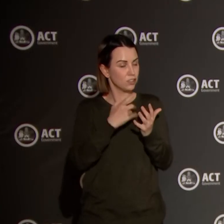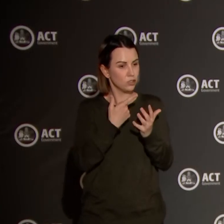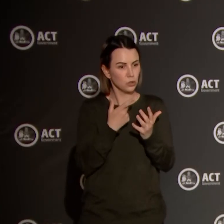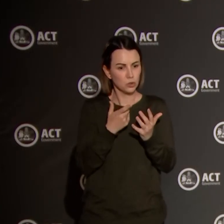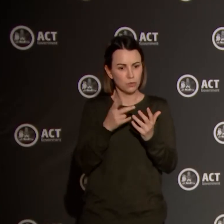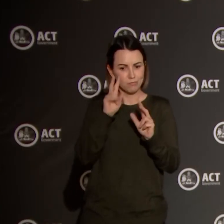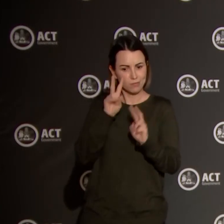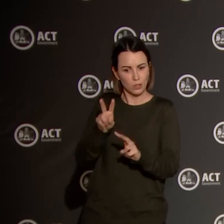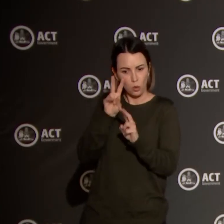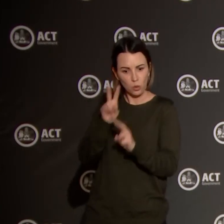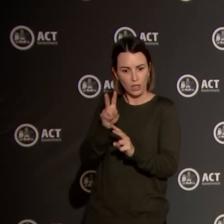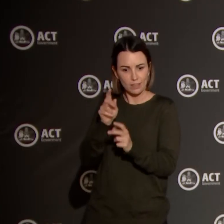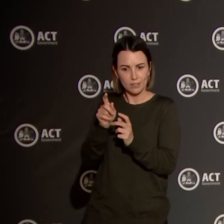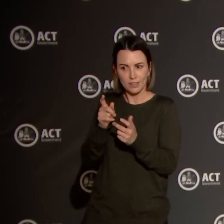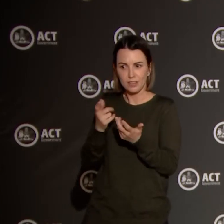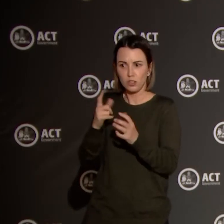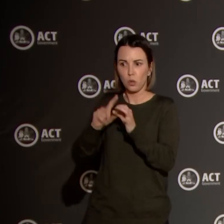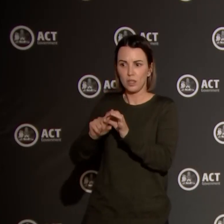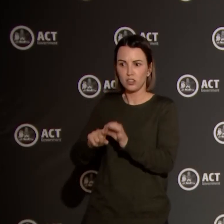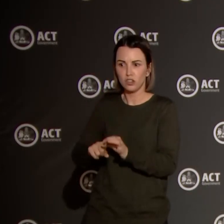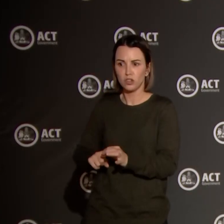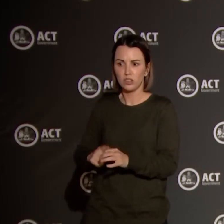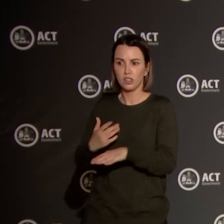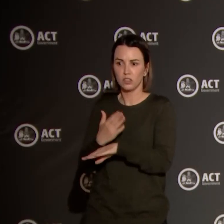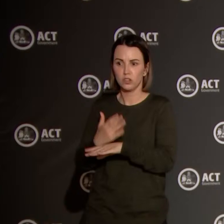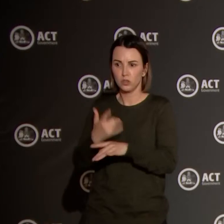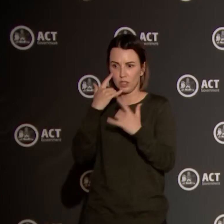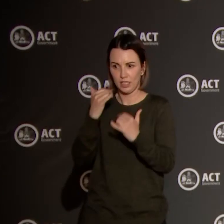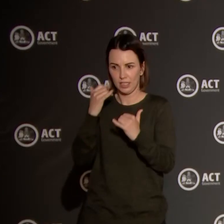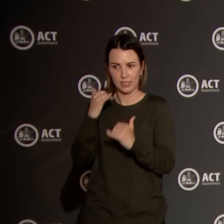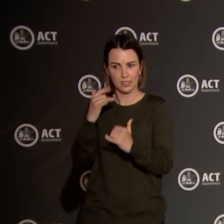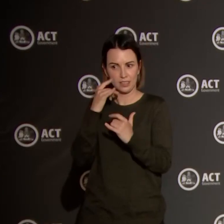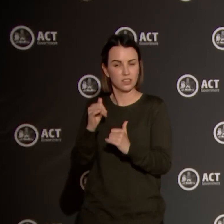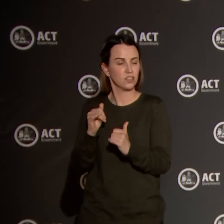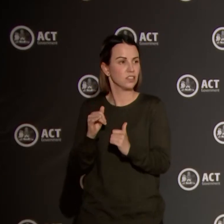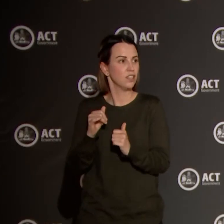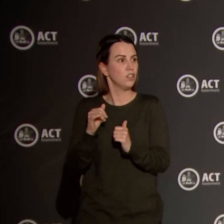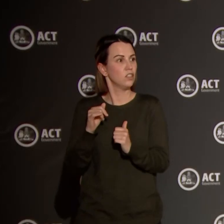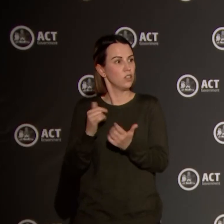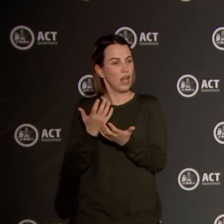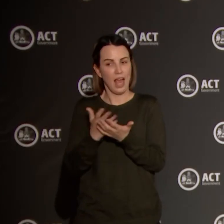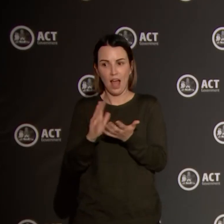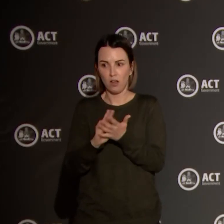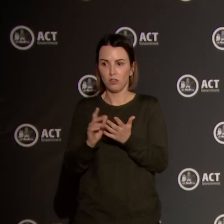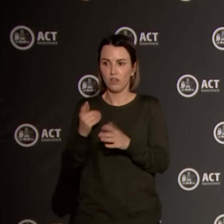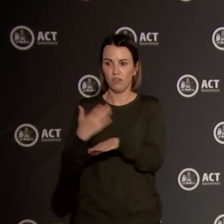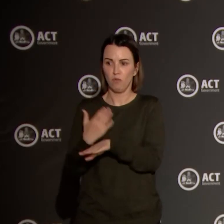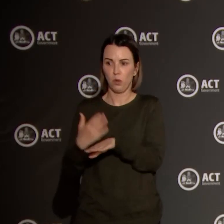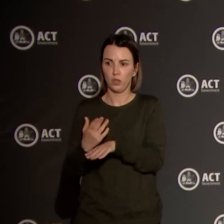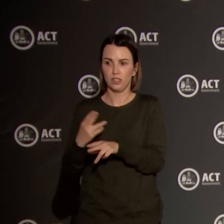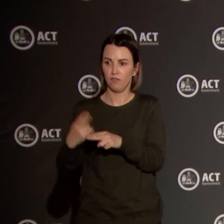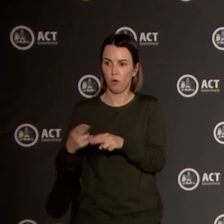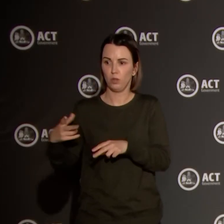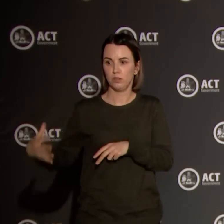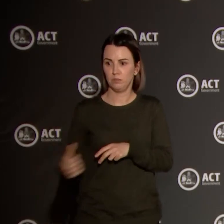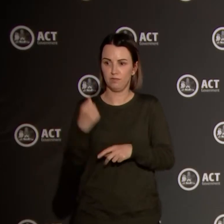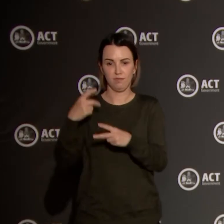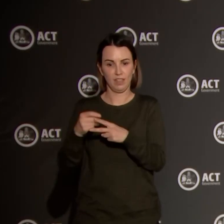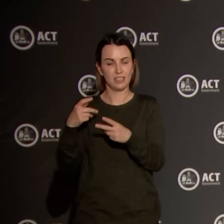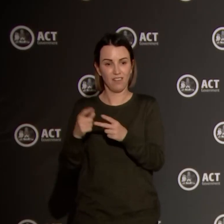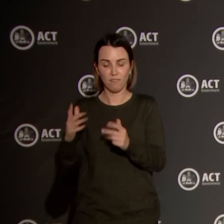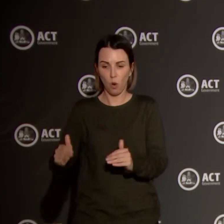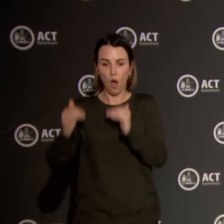screening process to include a requirement for workers to be vaccinated, particularly those who work in higher risk